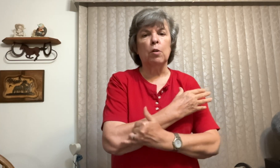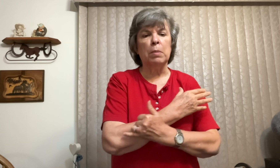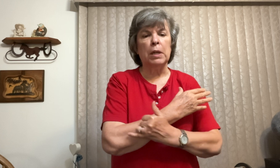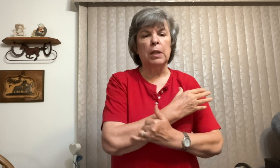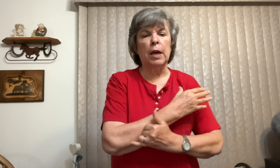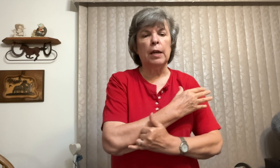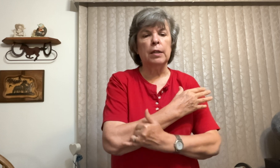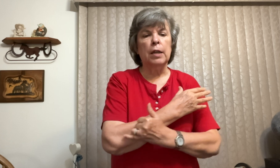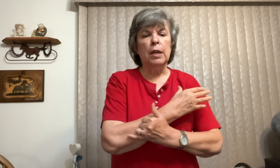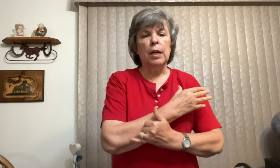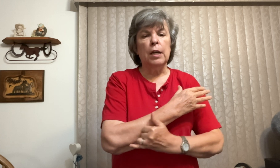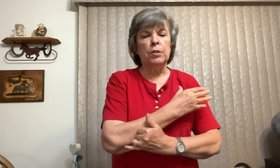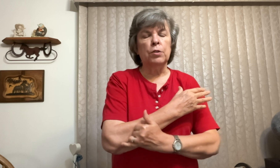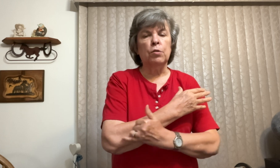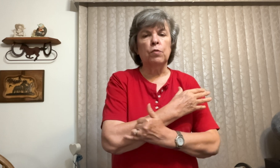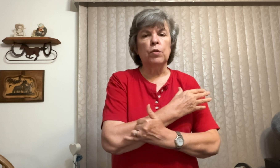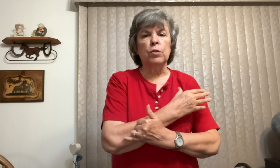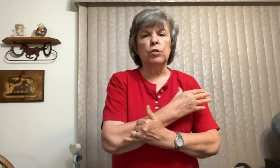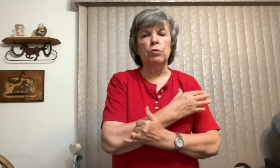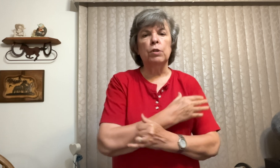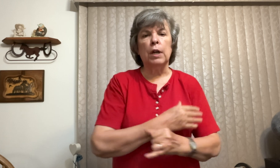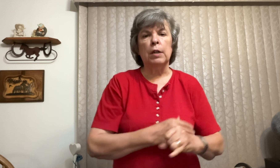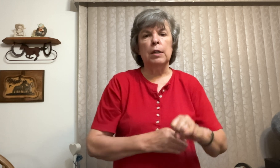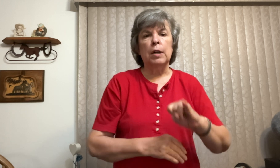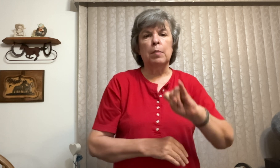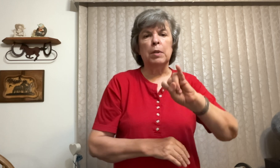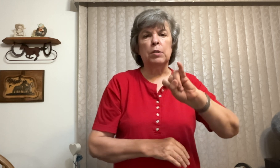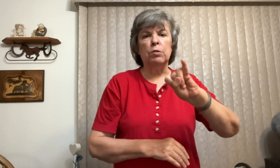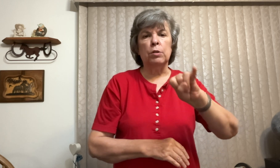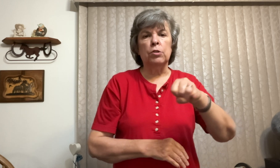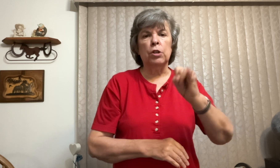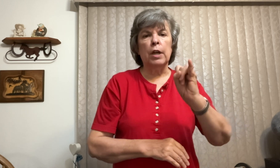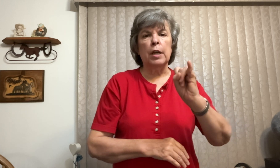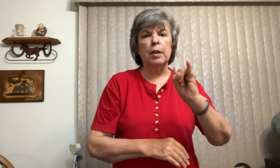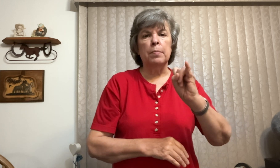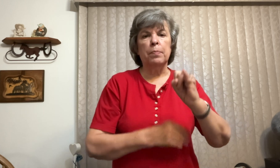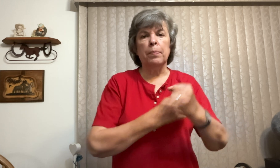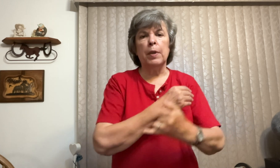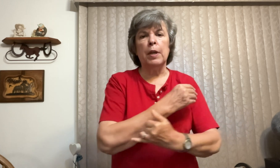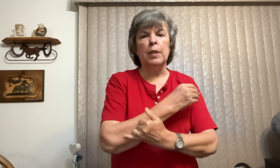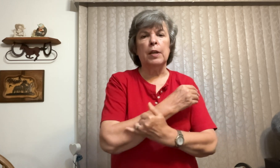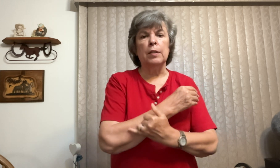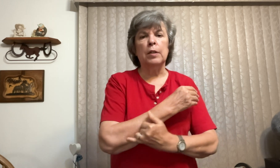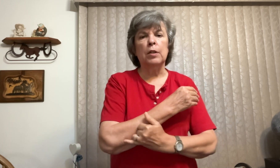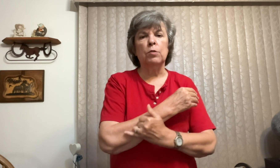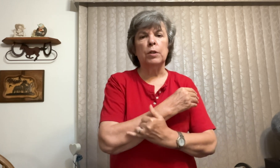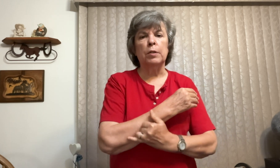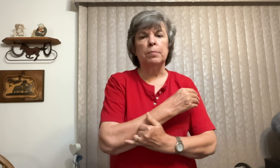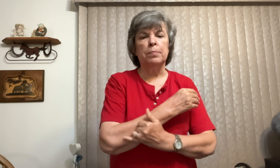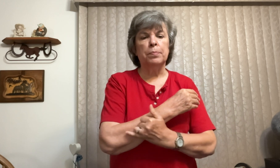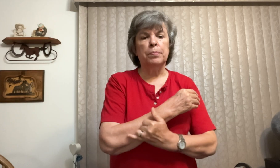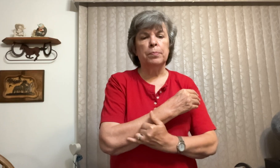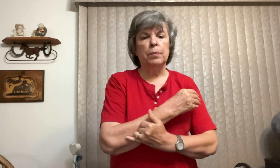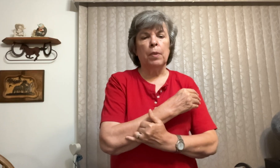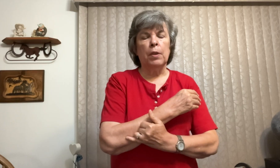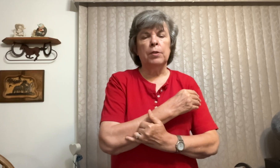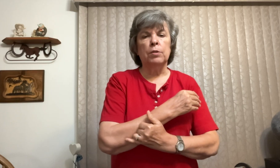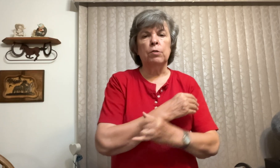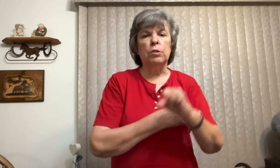like that. And so for Judah, I'm going to do a J and then country. So you just take